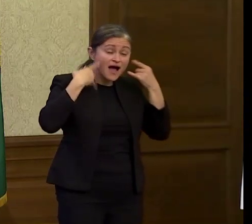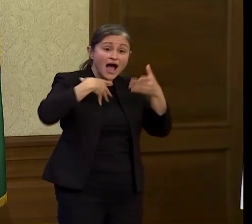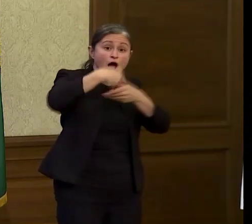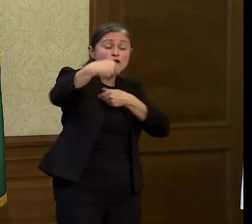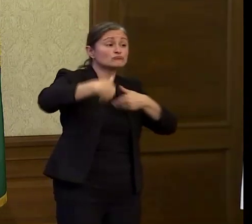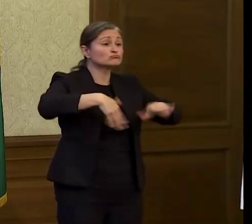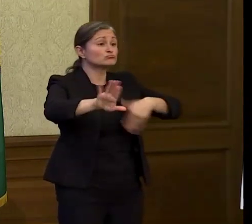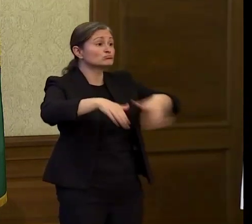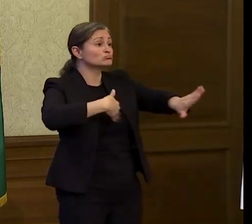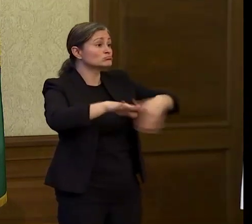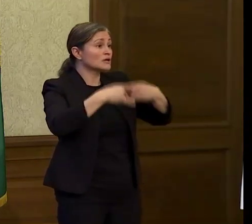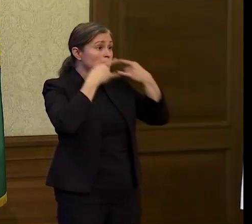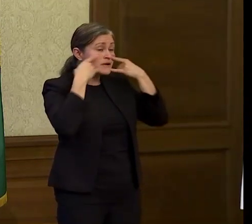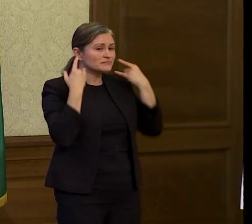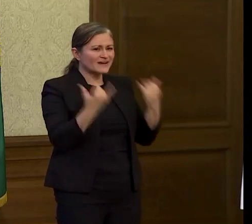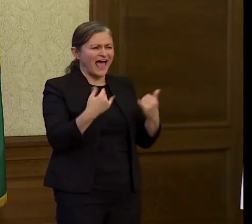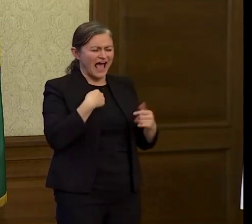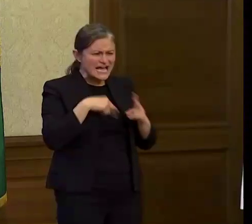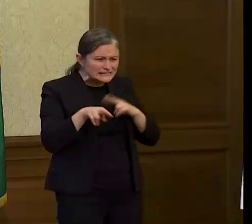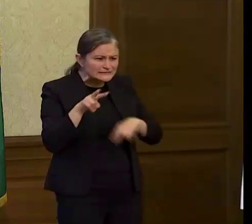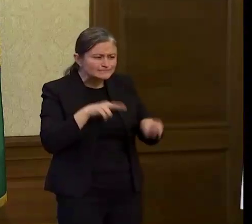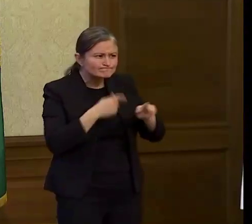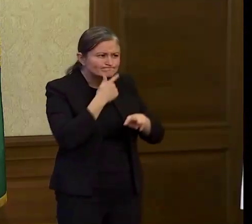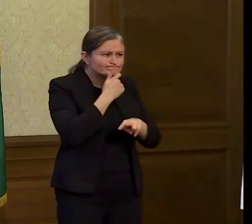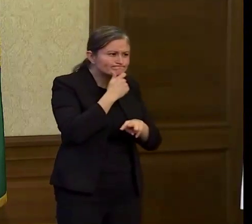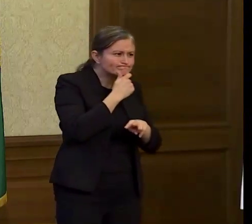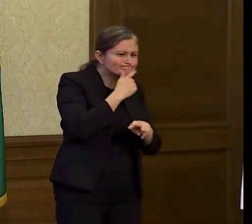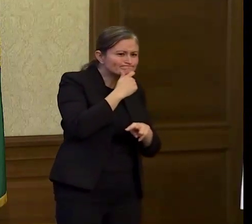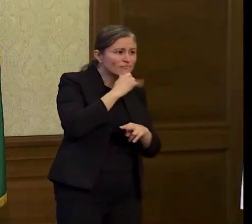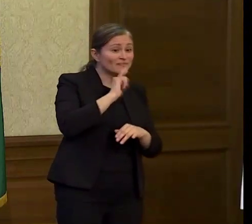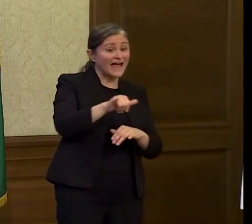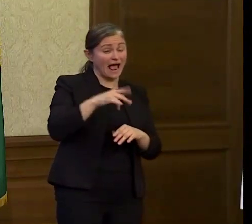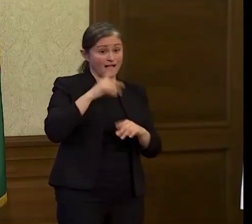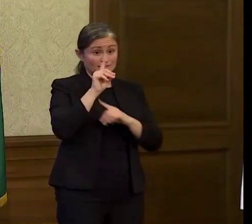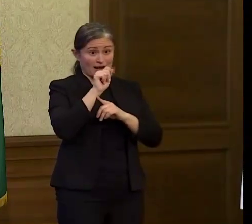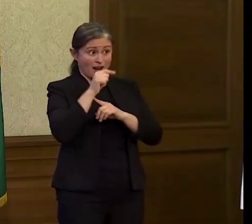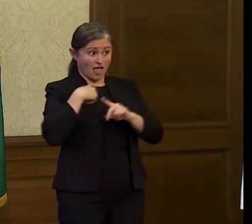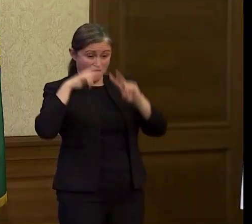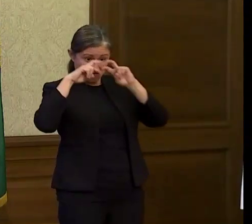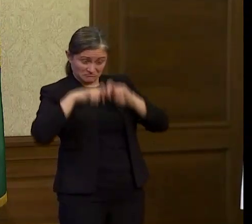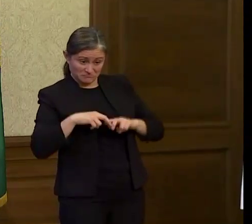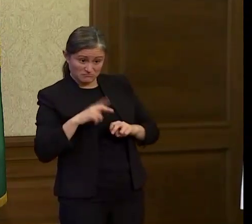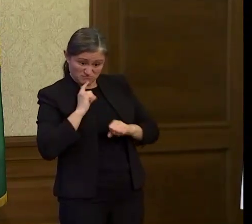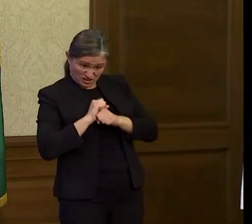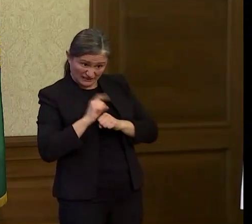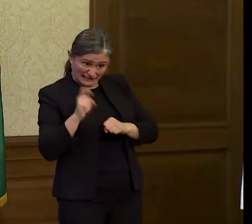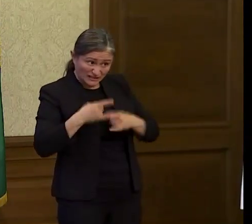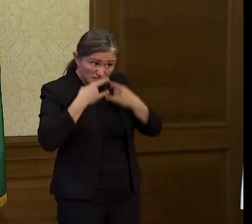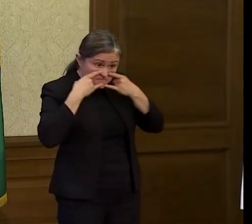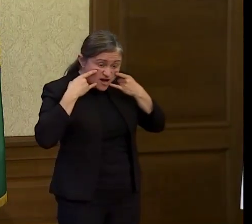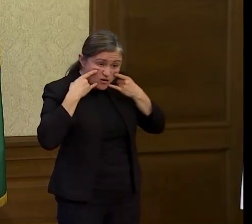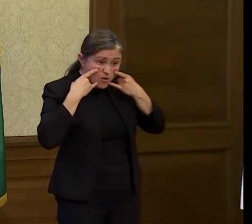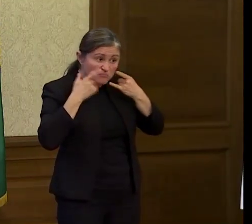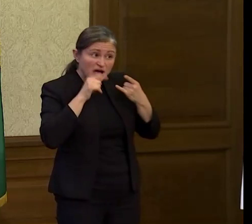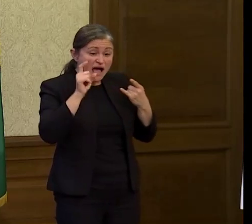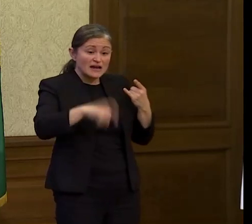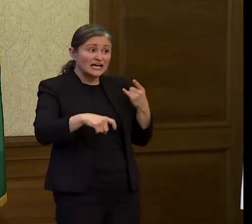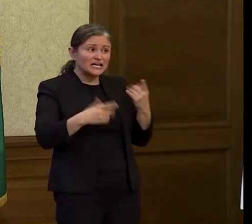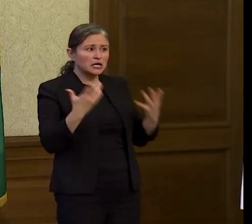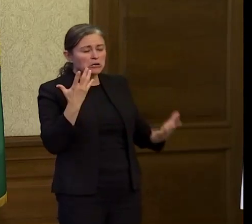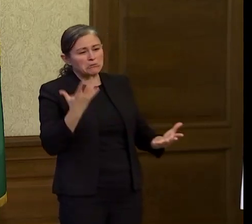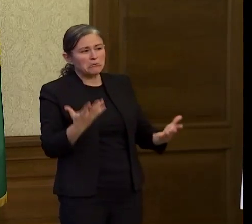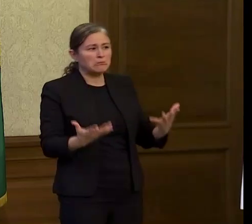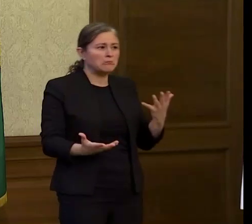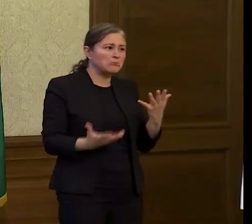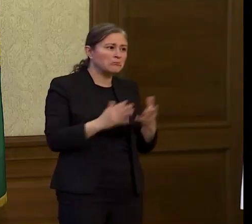evaluating, all of the current, data that's out there regarding mask use, and, really do hope to, come out with some